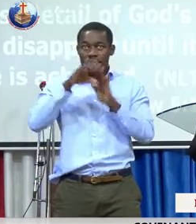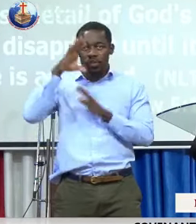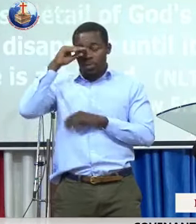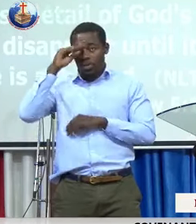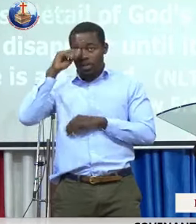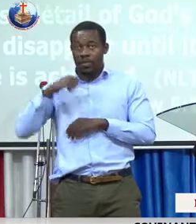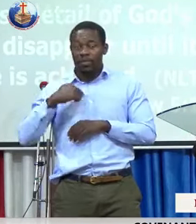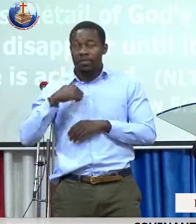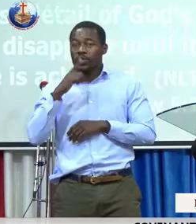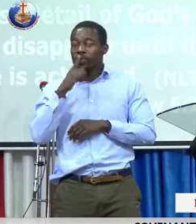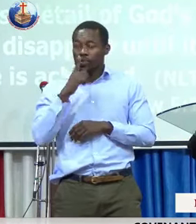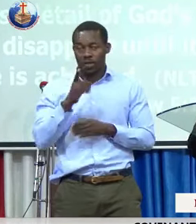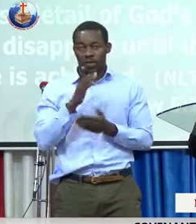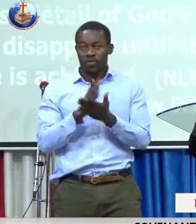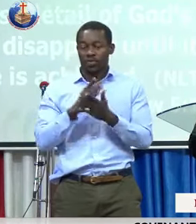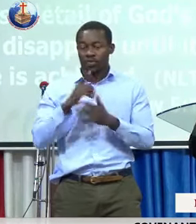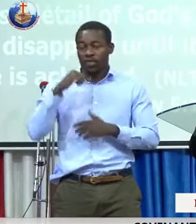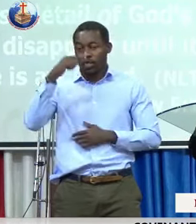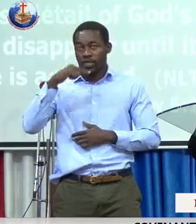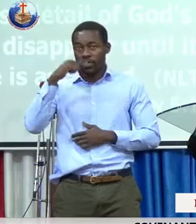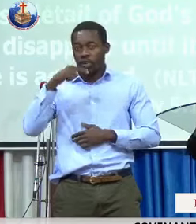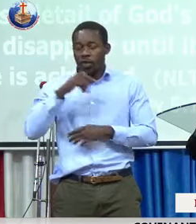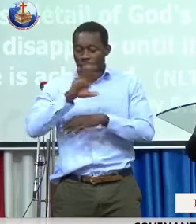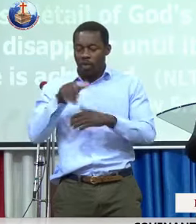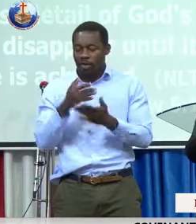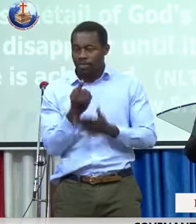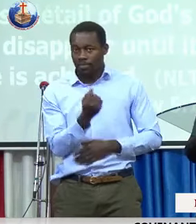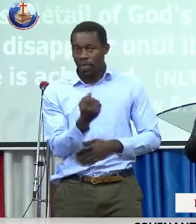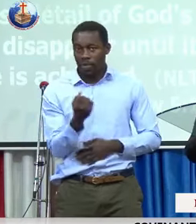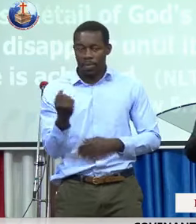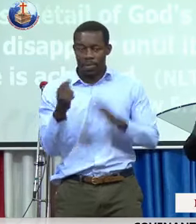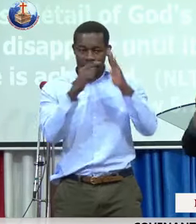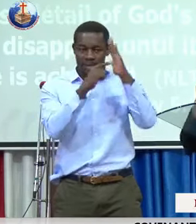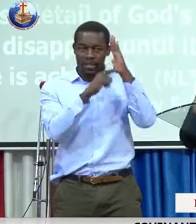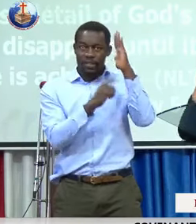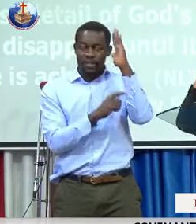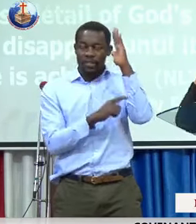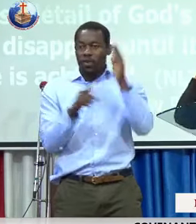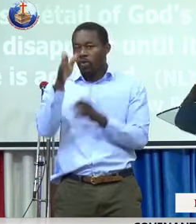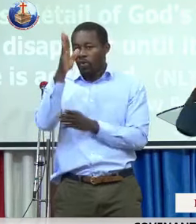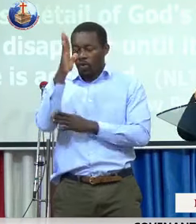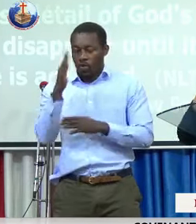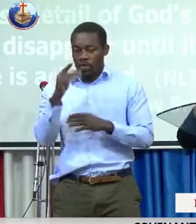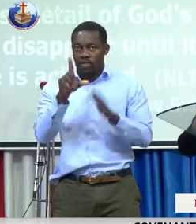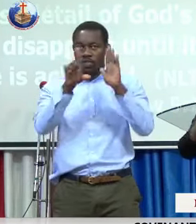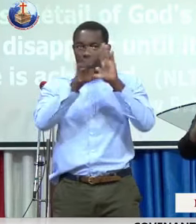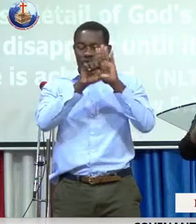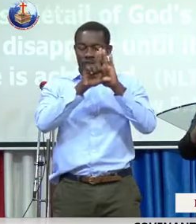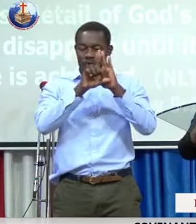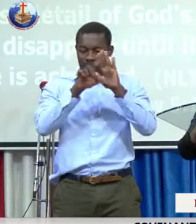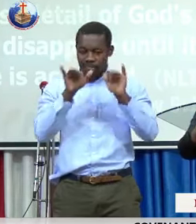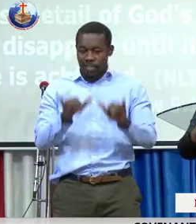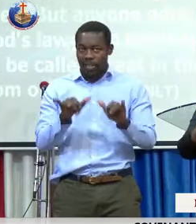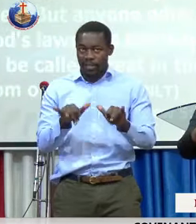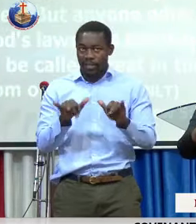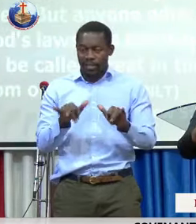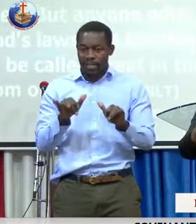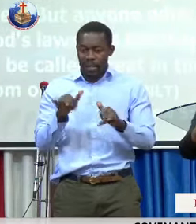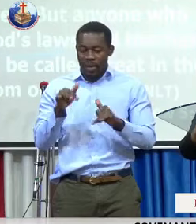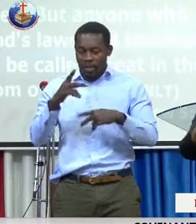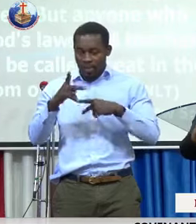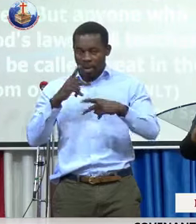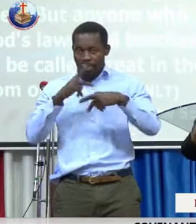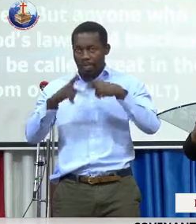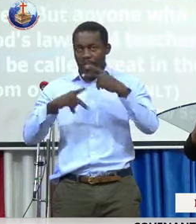and earth disappear, even the smallest detail of God's law will remain until its purpose is achieved. So if